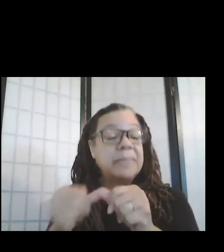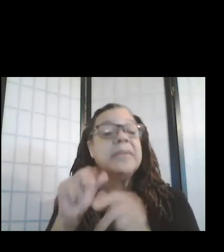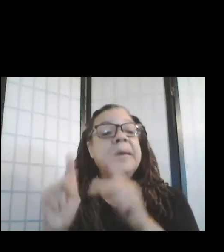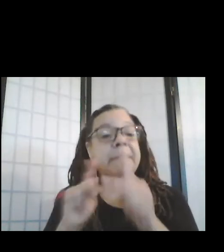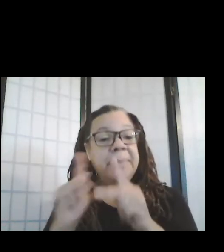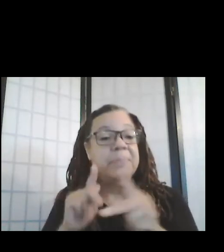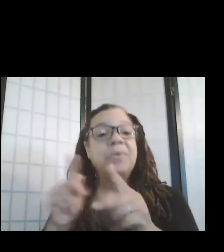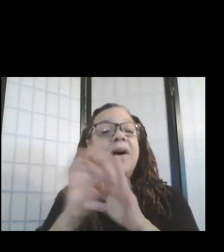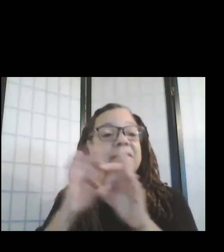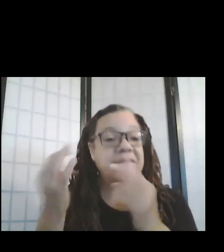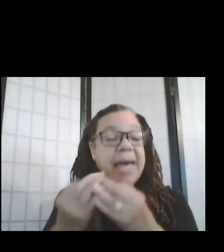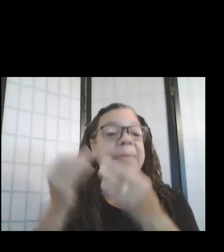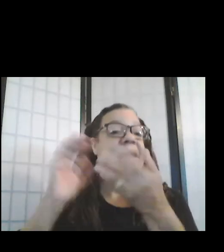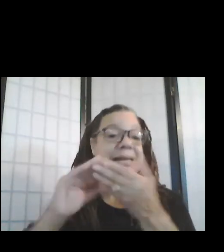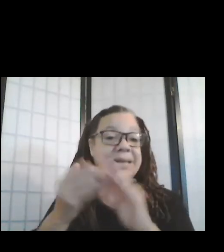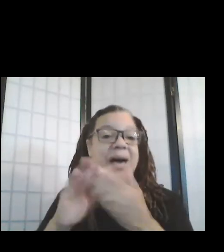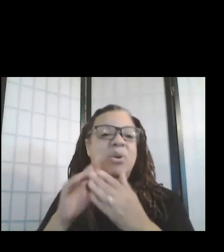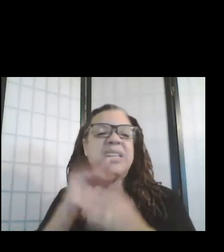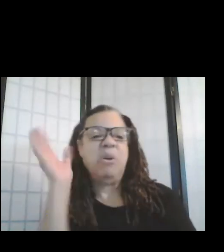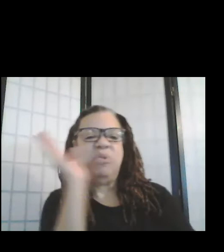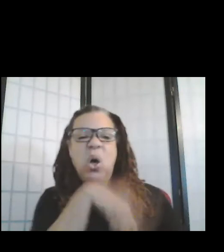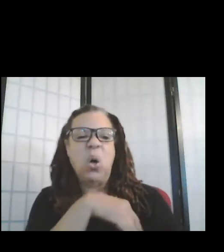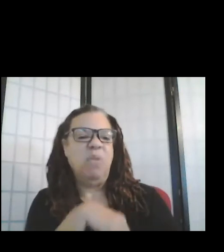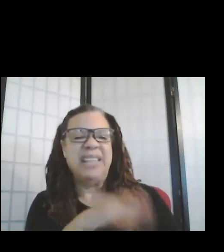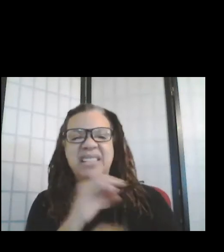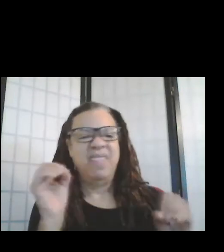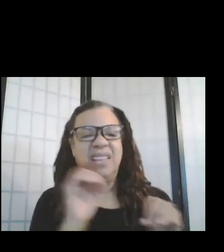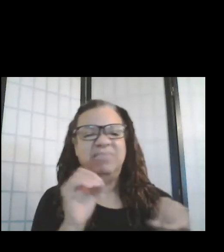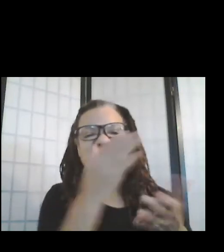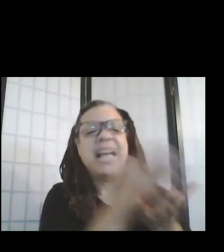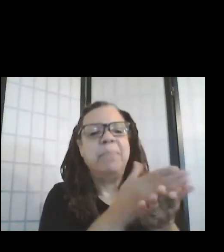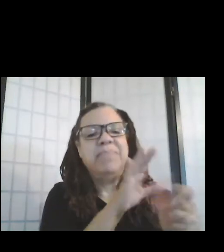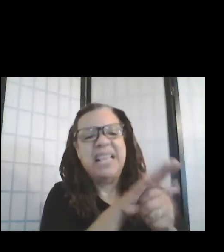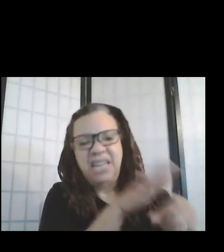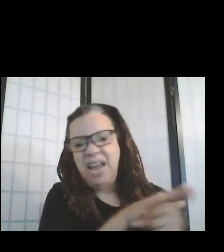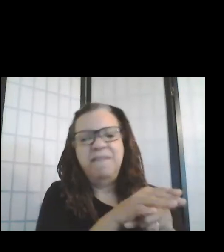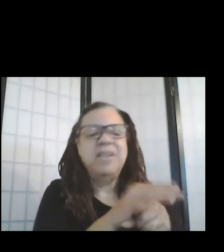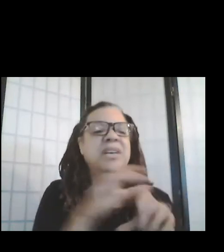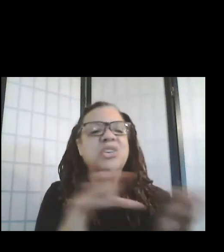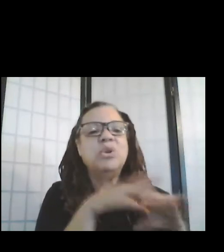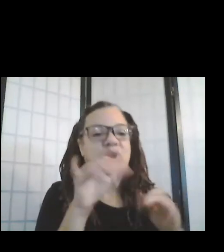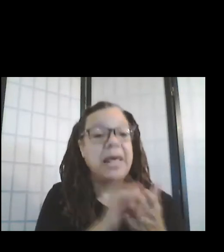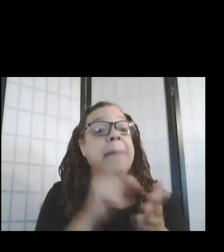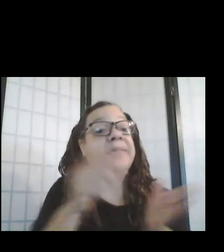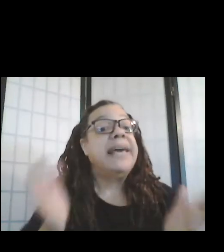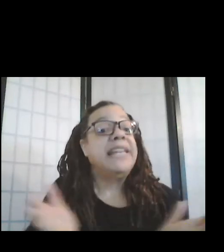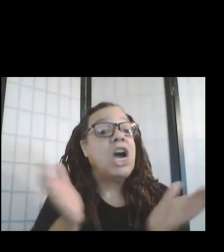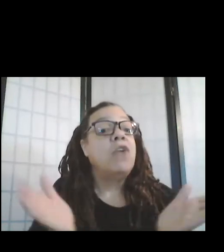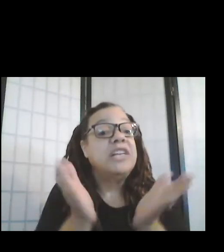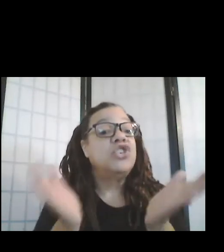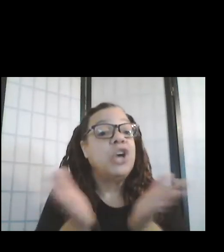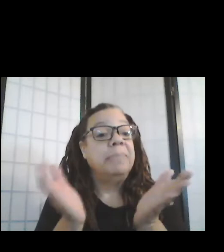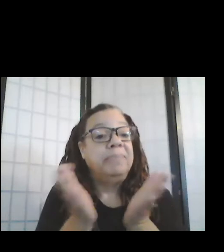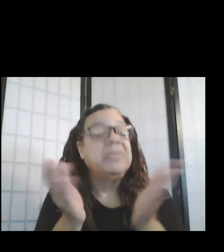family, her town, could have poo-pooed it and said, oh, well, that's good enough, stop there. You shouldn't really do that sort of thing. But she didn't stop, and her